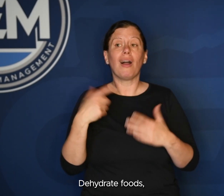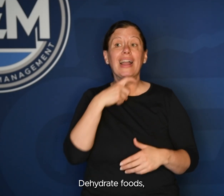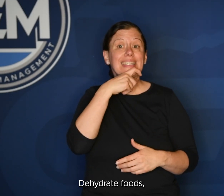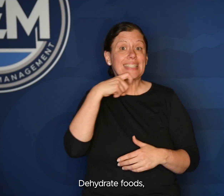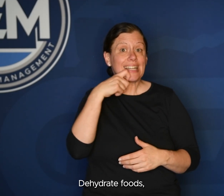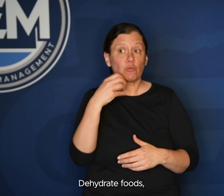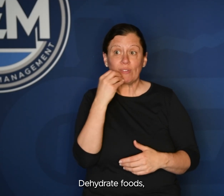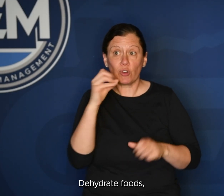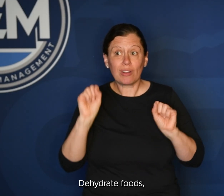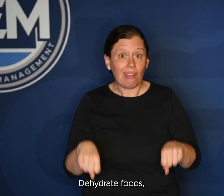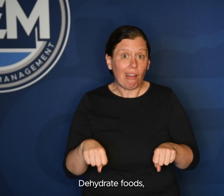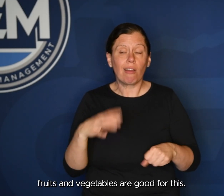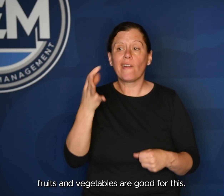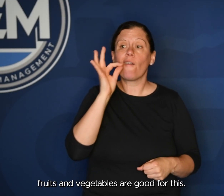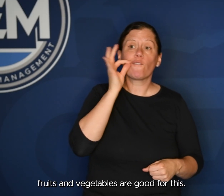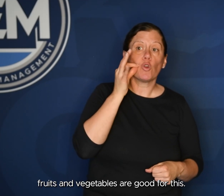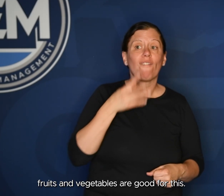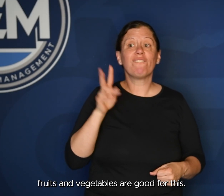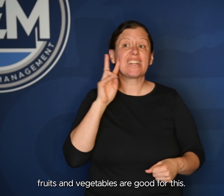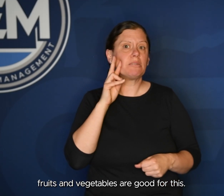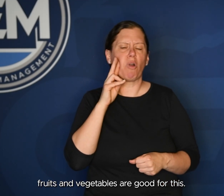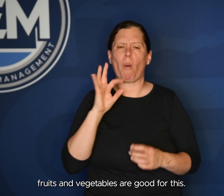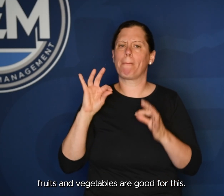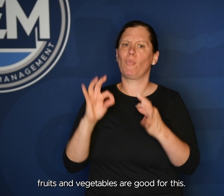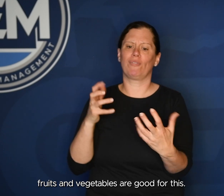Dehydrate foods. Fruits and vegetables are good for this.